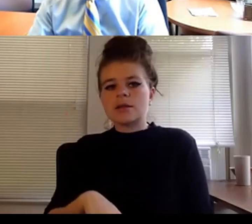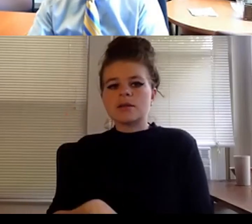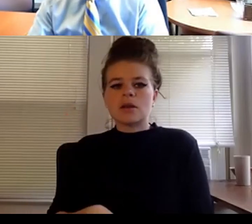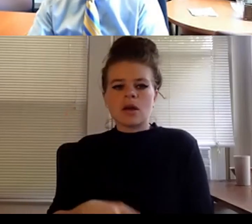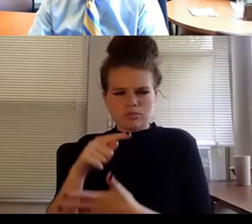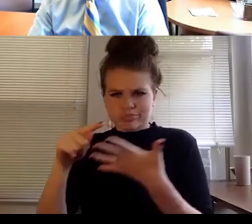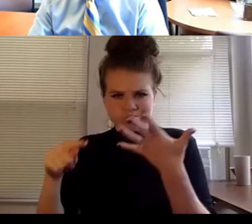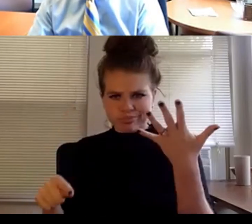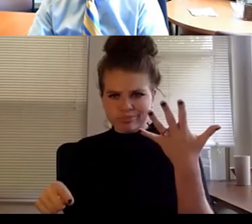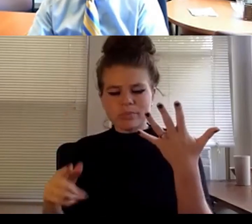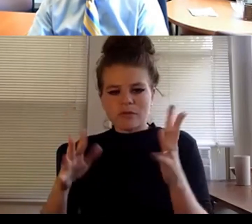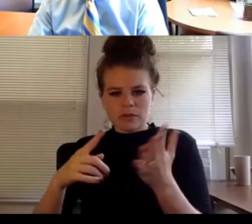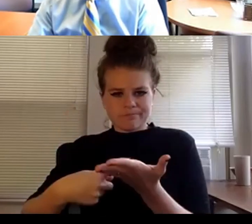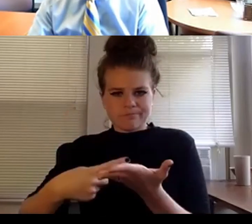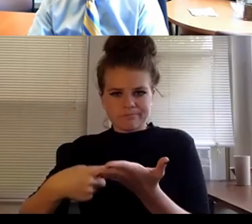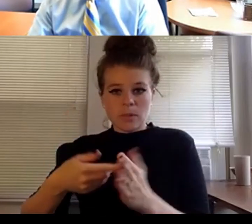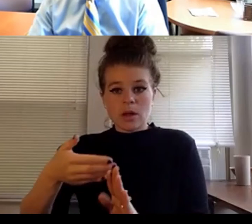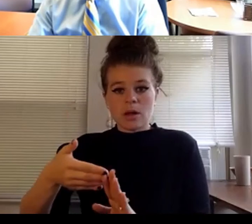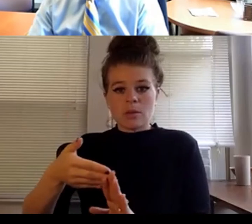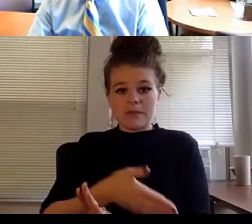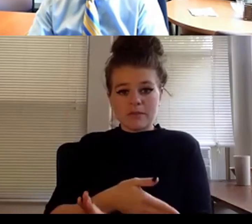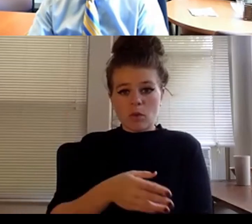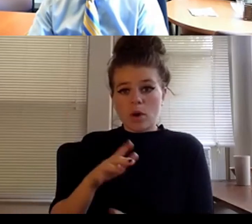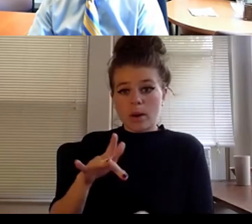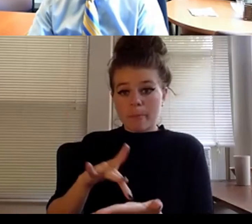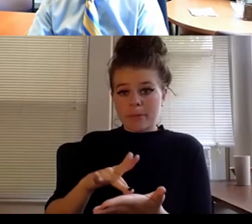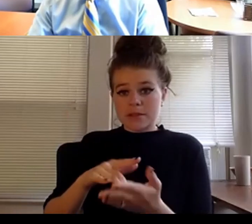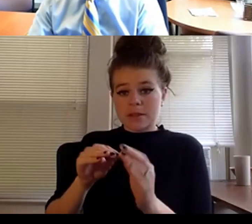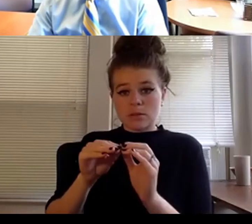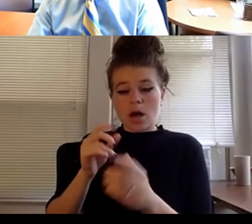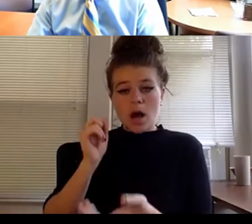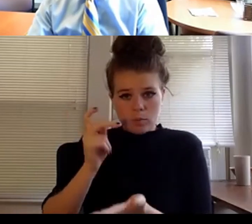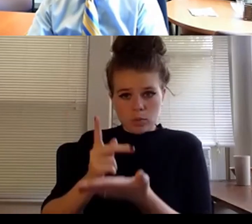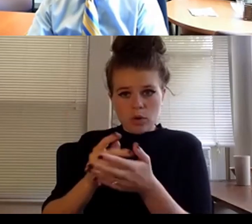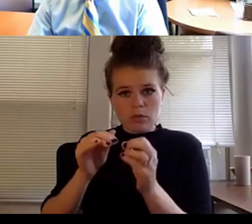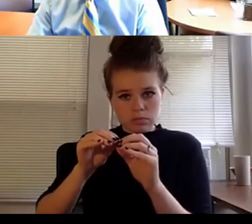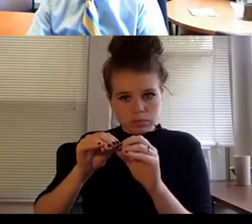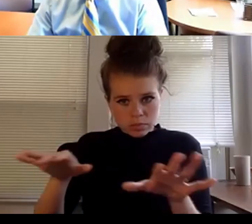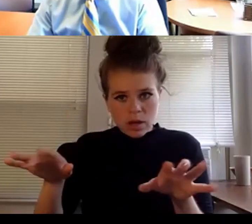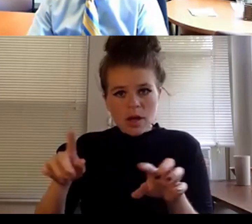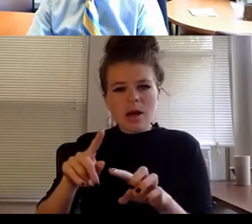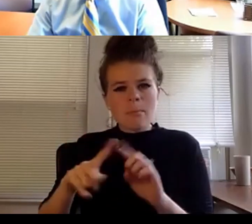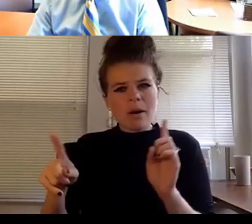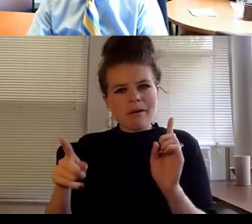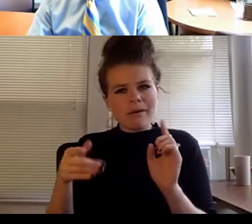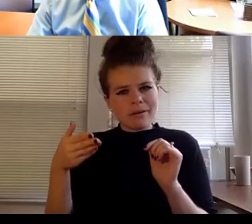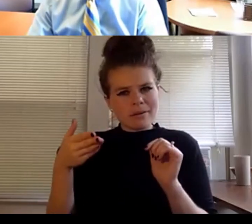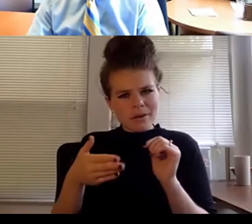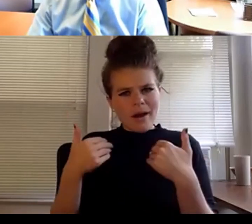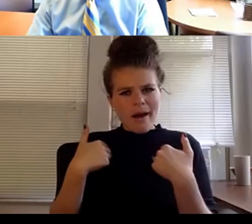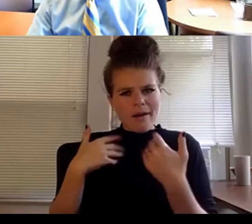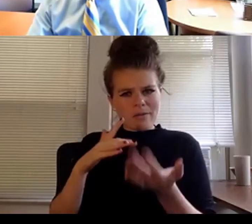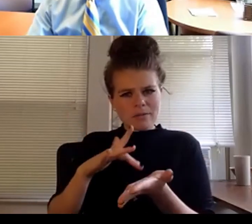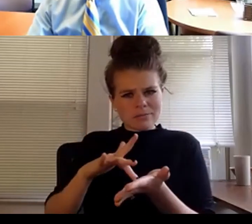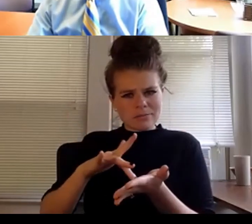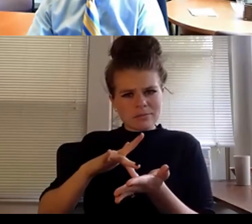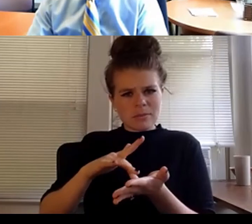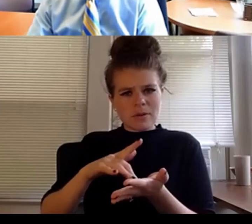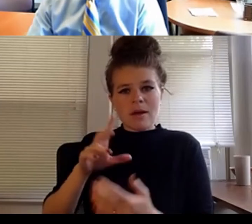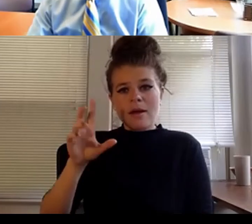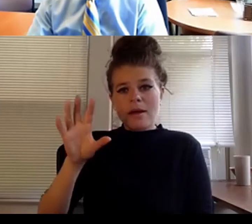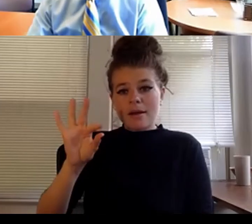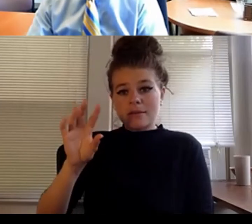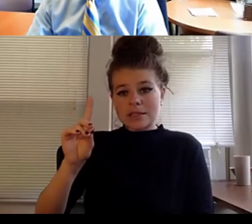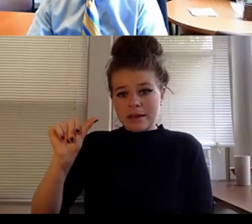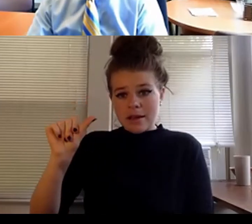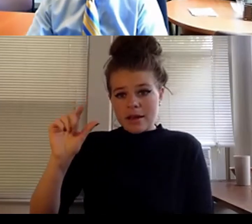of that before drugs are approved for use. And yet here we have a drug that the FDA